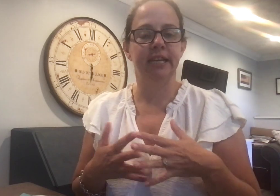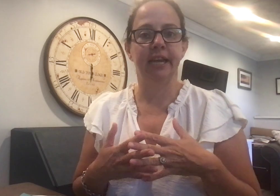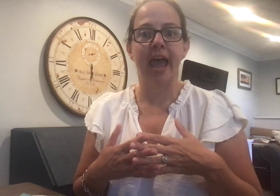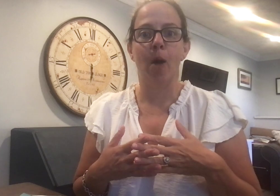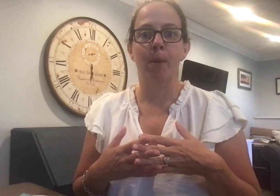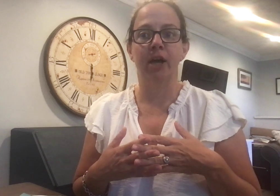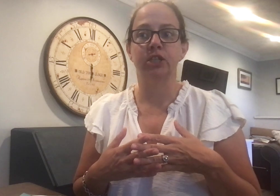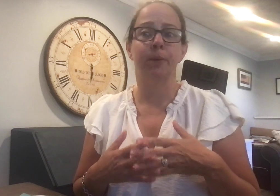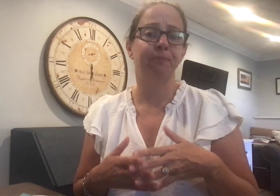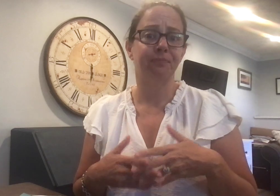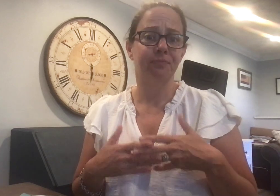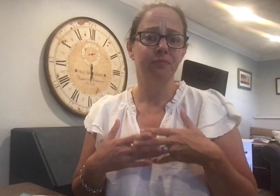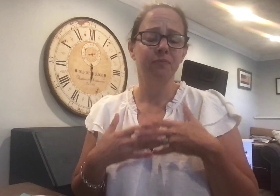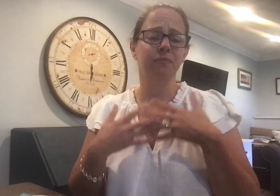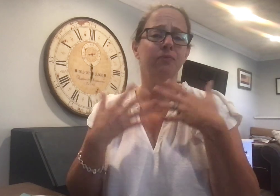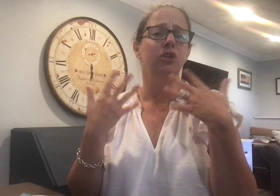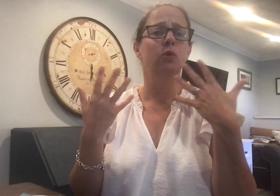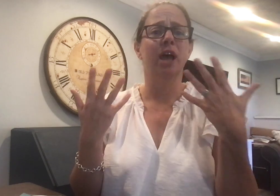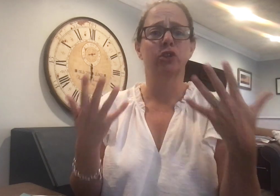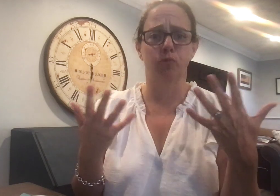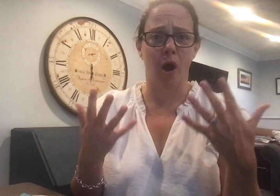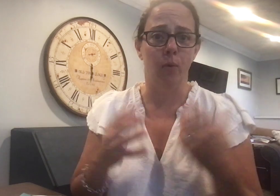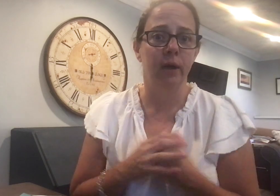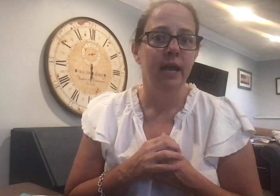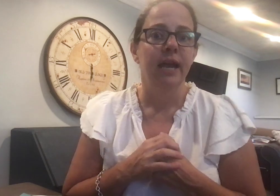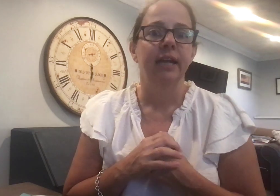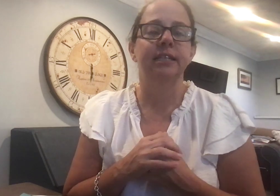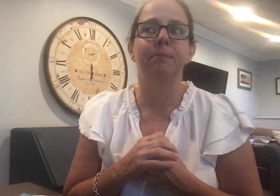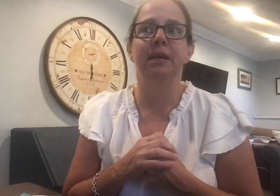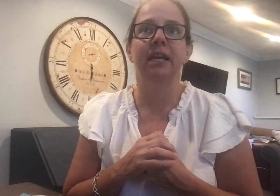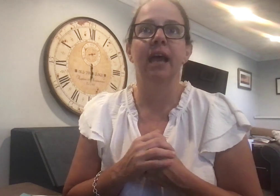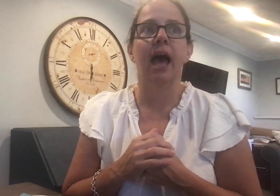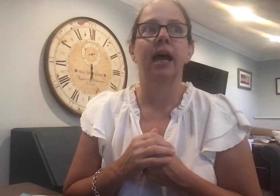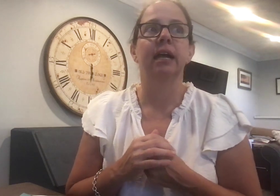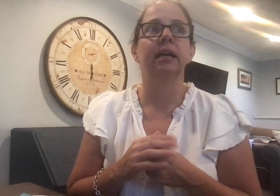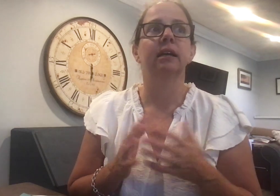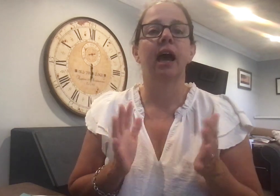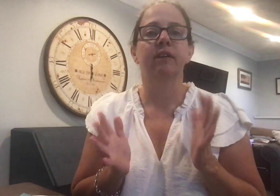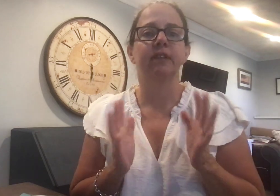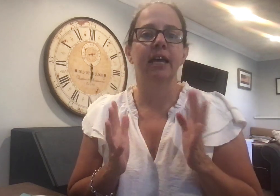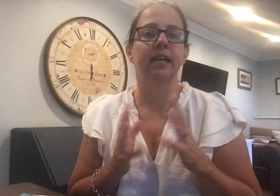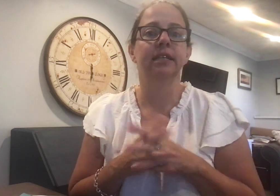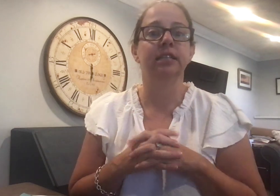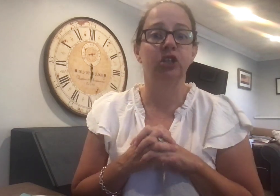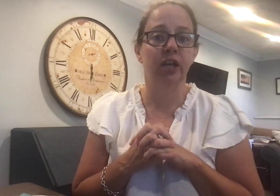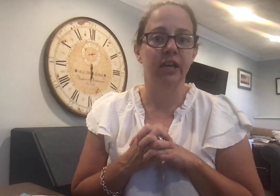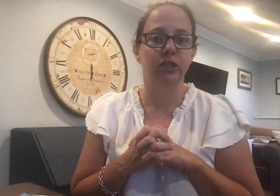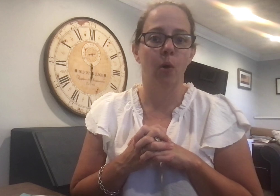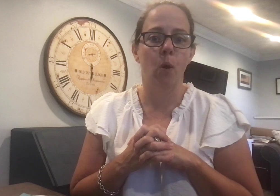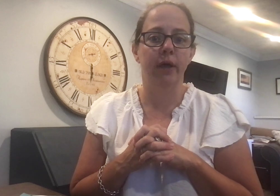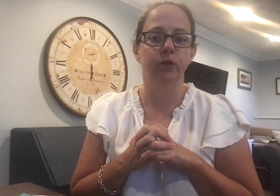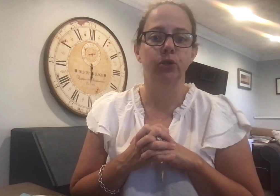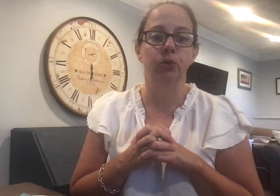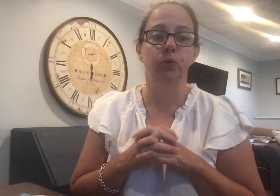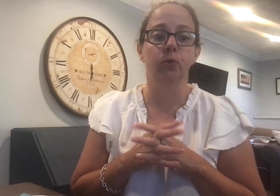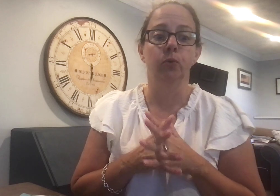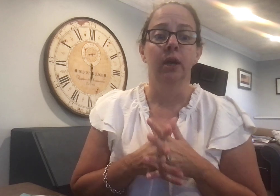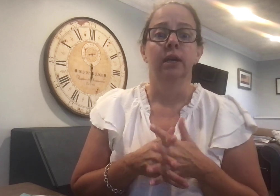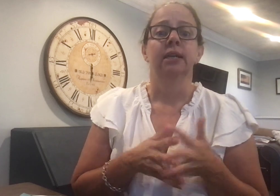how much you guys grow. To me, I kind of liken teaching ASL 1 to